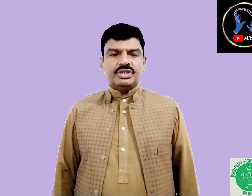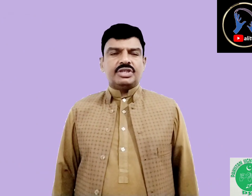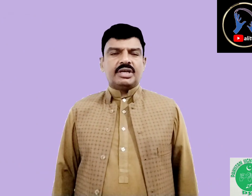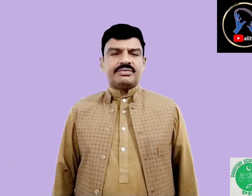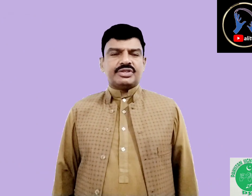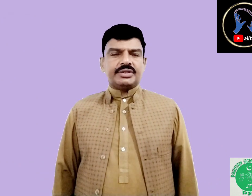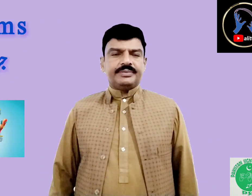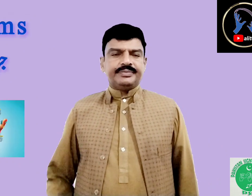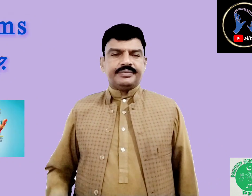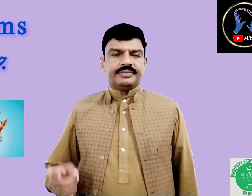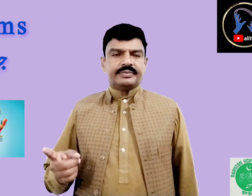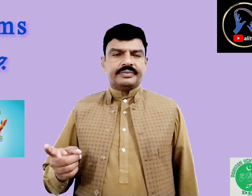germs